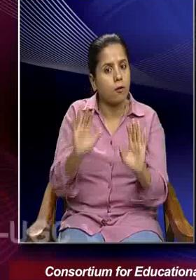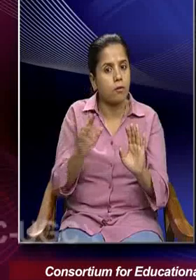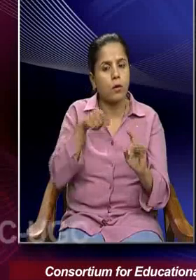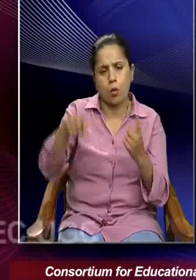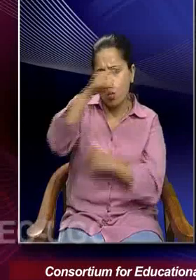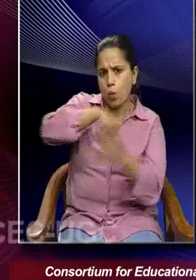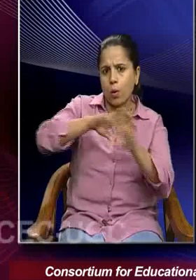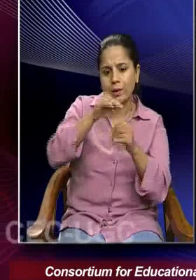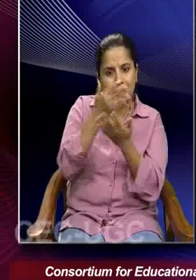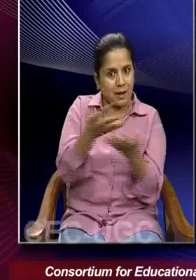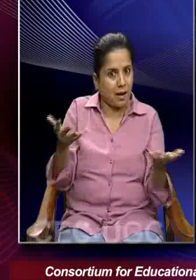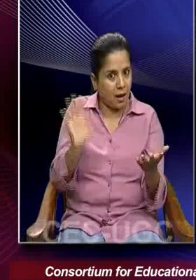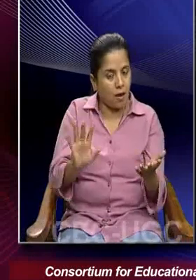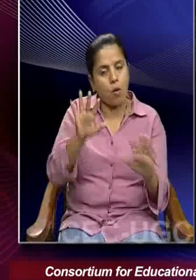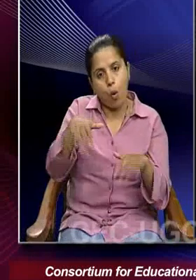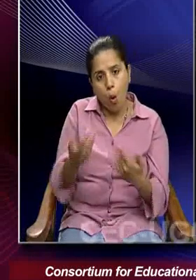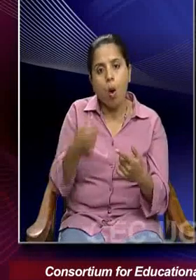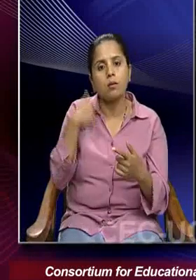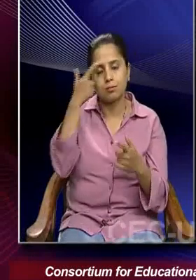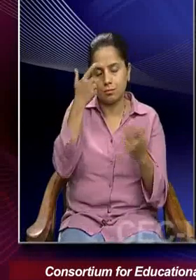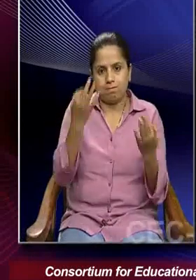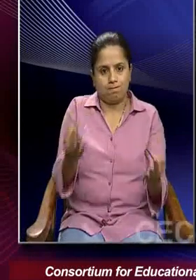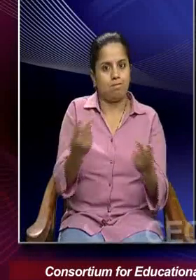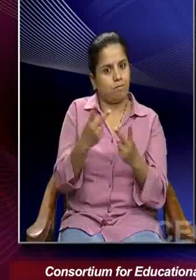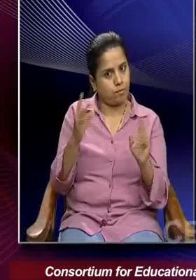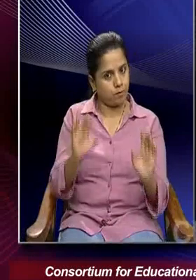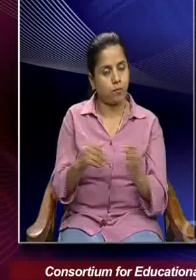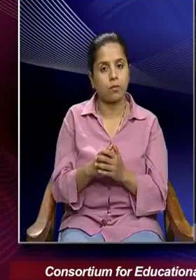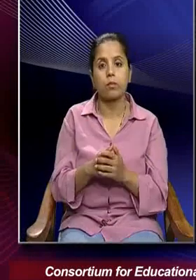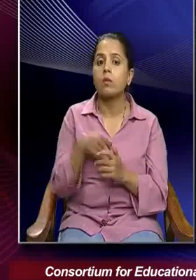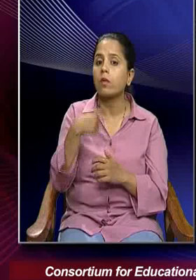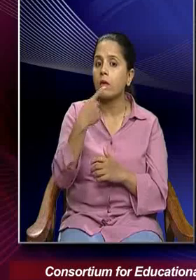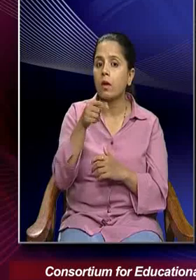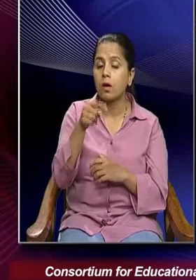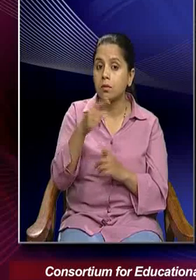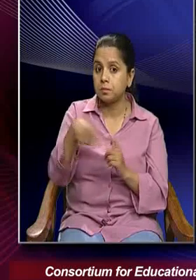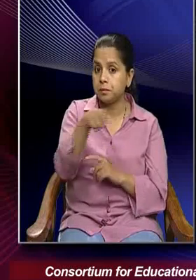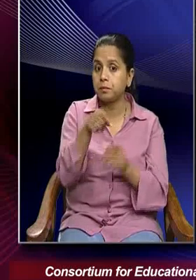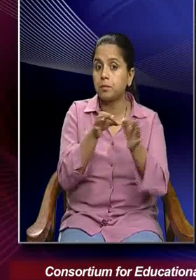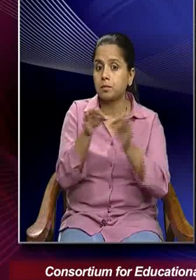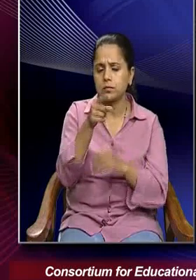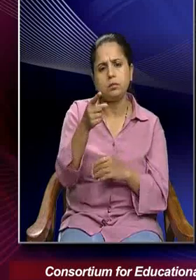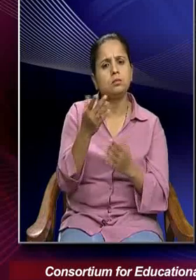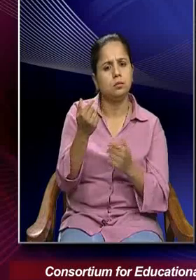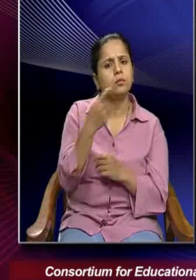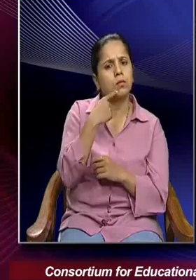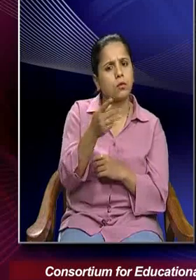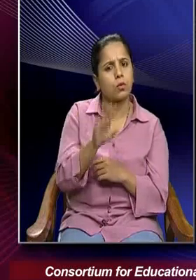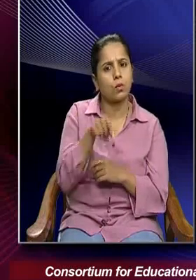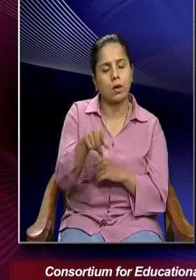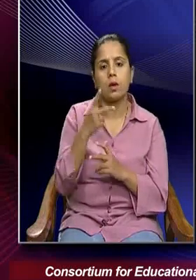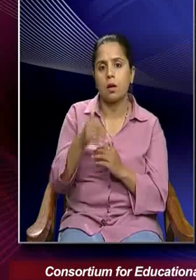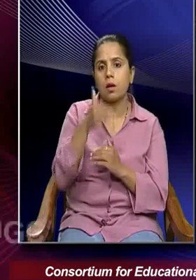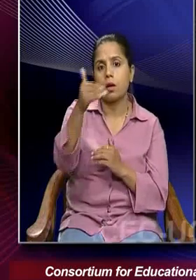round the object of meditation, and here you can say that it is the